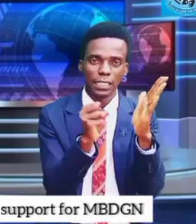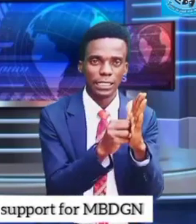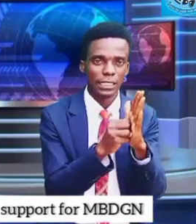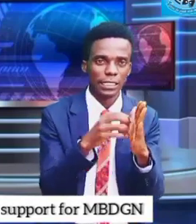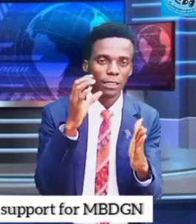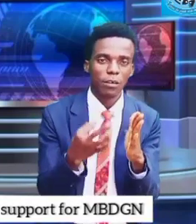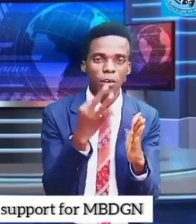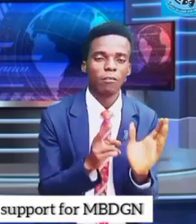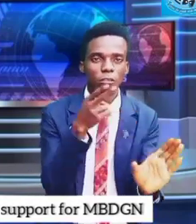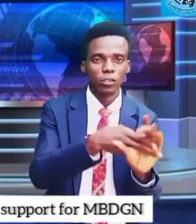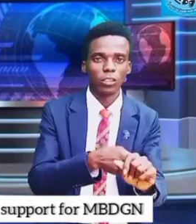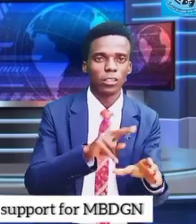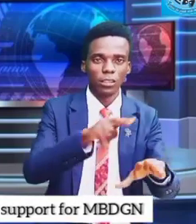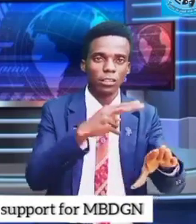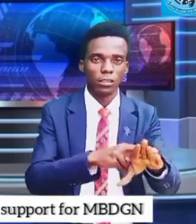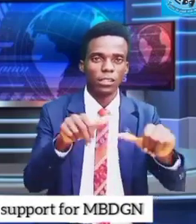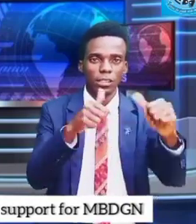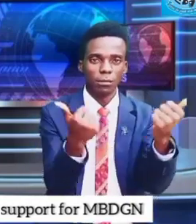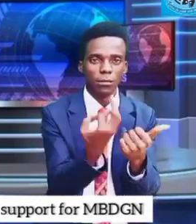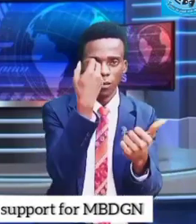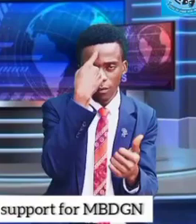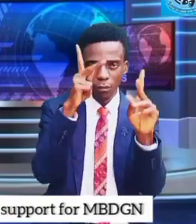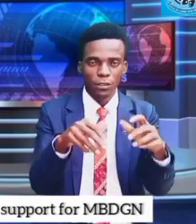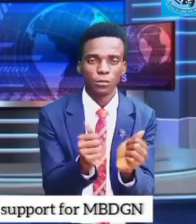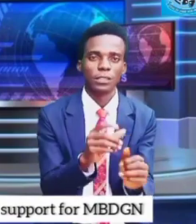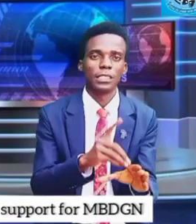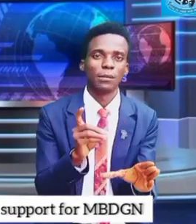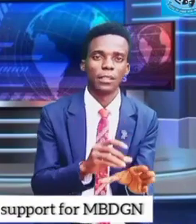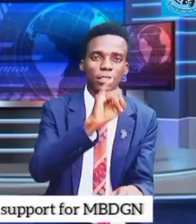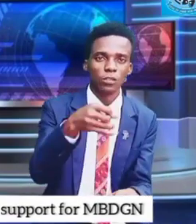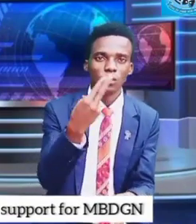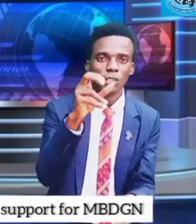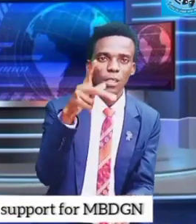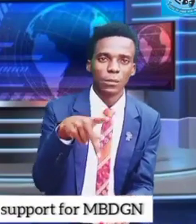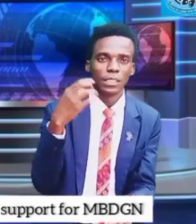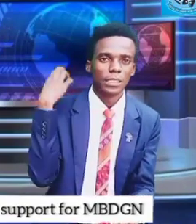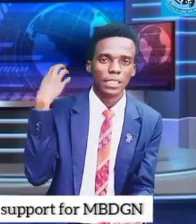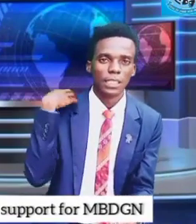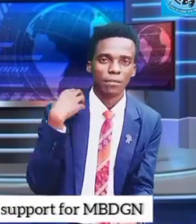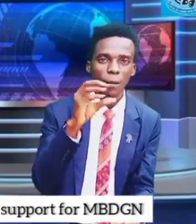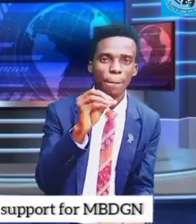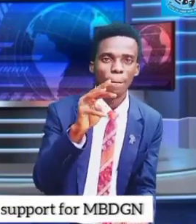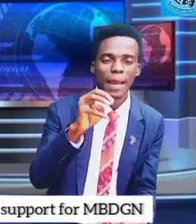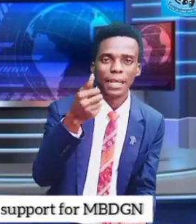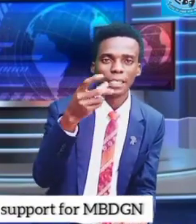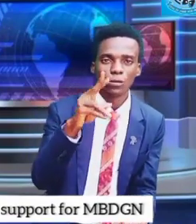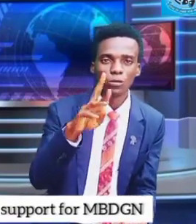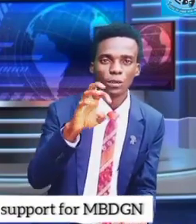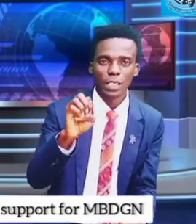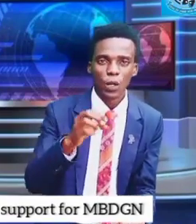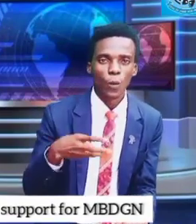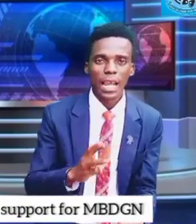National Assembly of Persons with Disability, JONAPID, Chief Einaya Madure, while speaking the newsmen